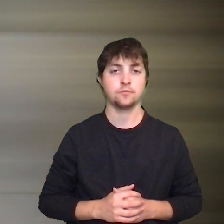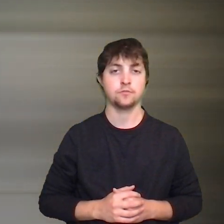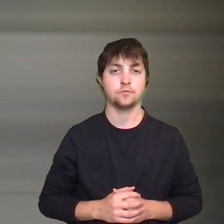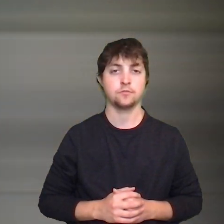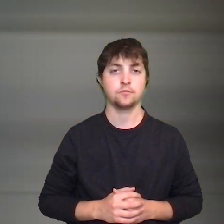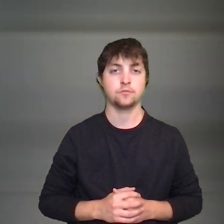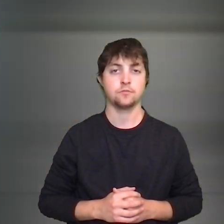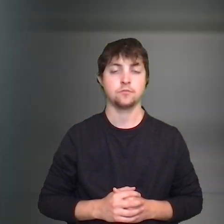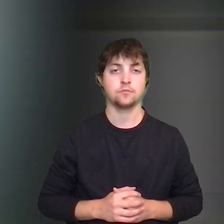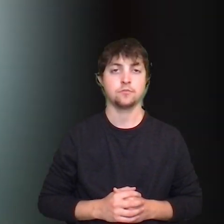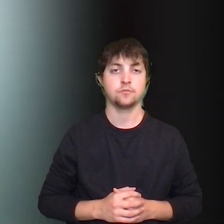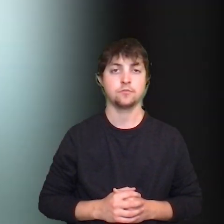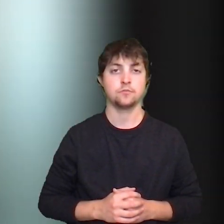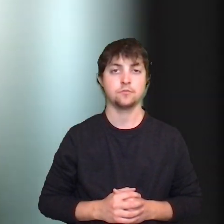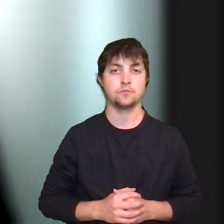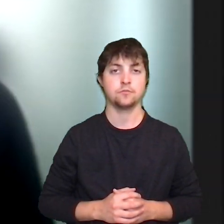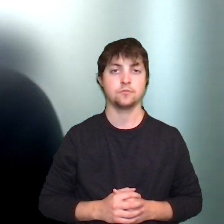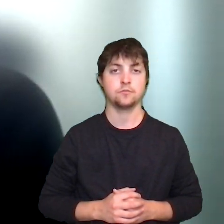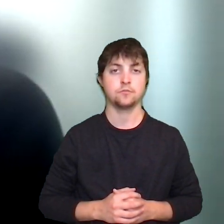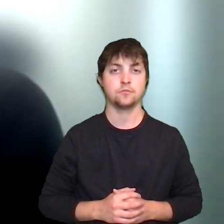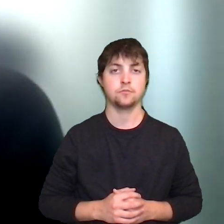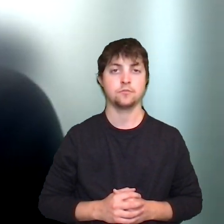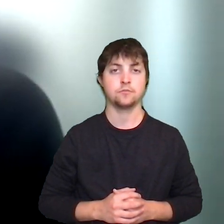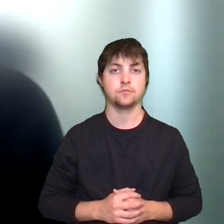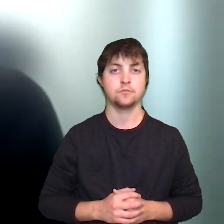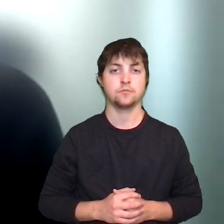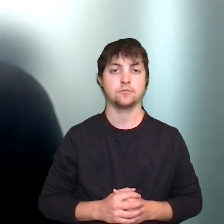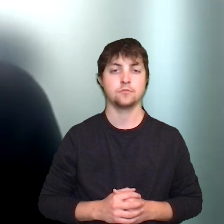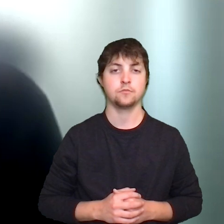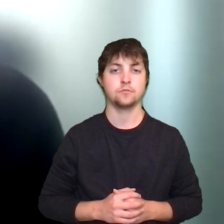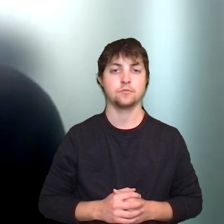shoulder shot of Noah, who speaks in Inuktitut.